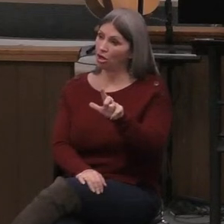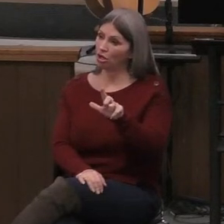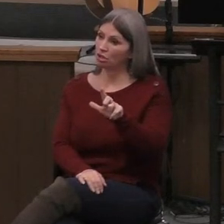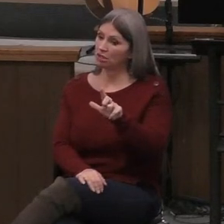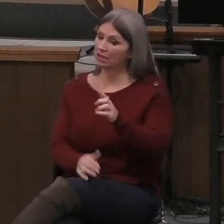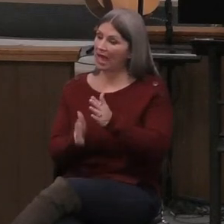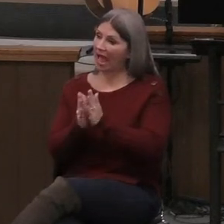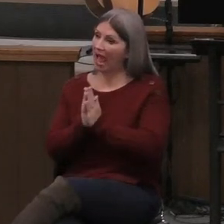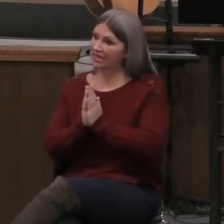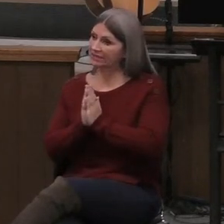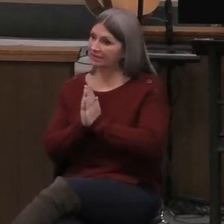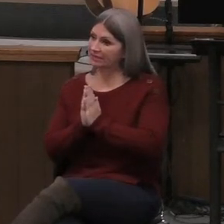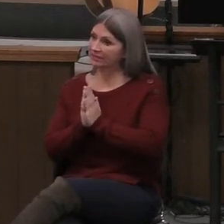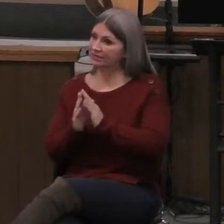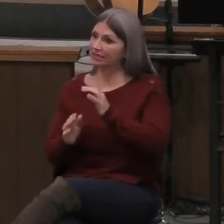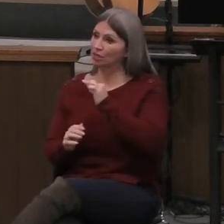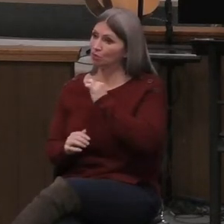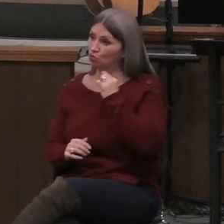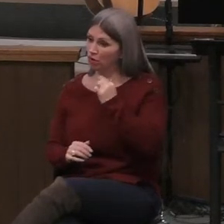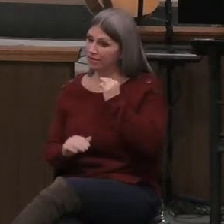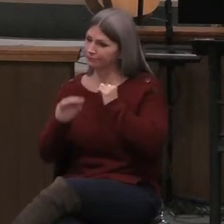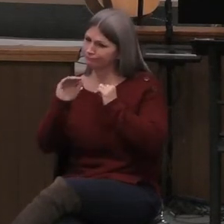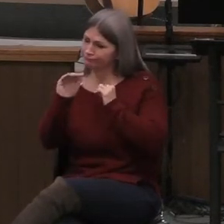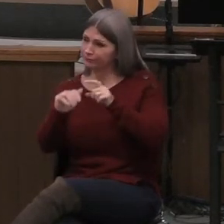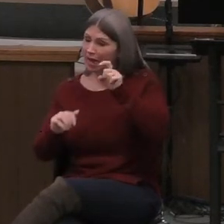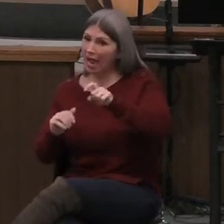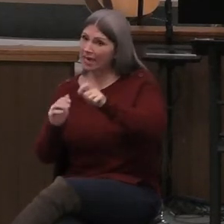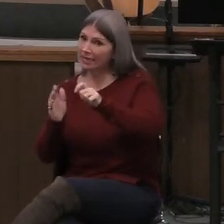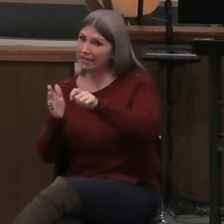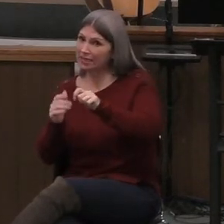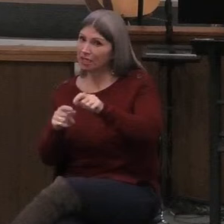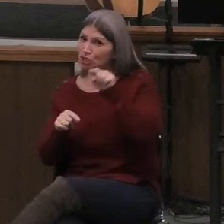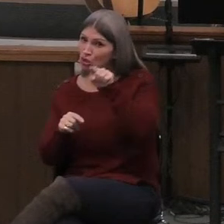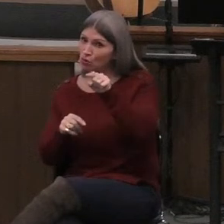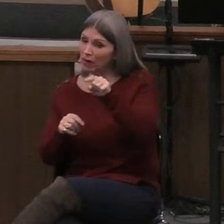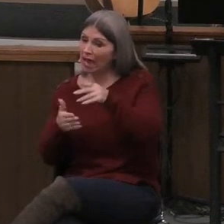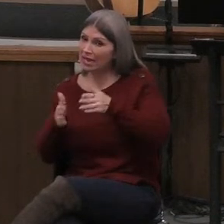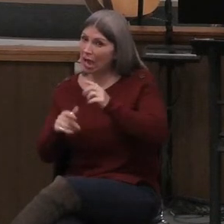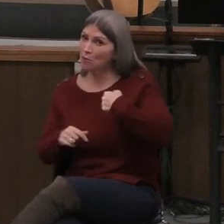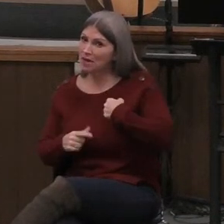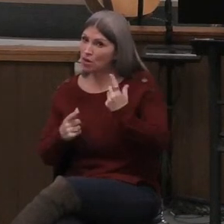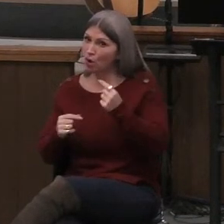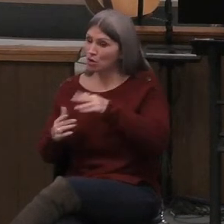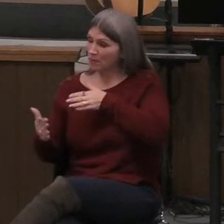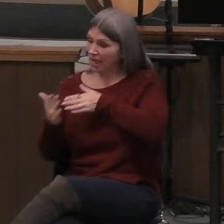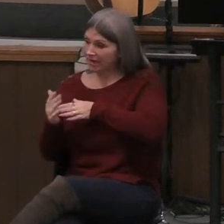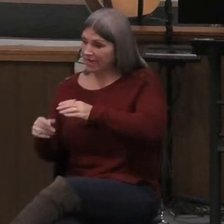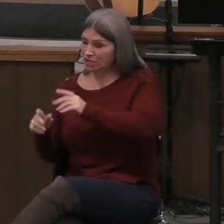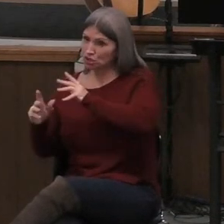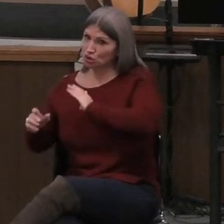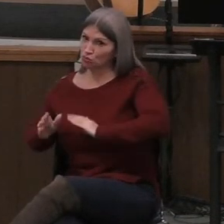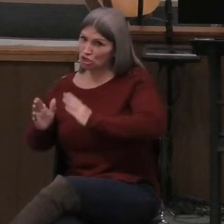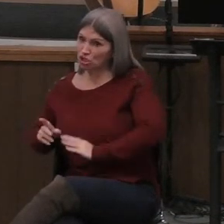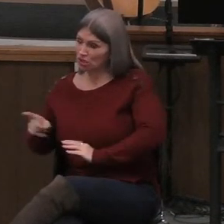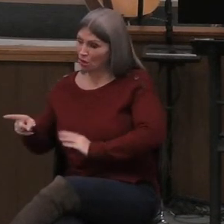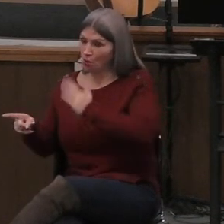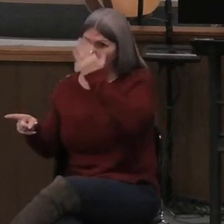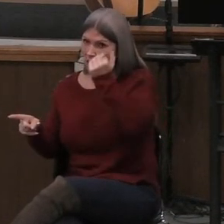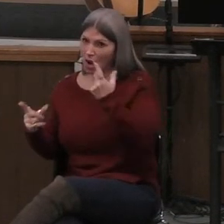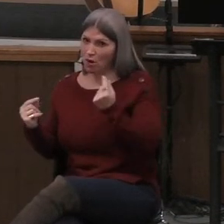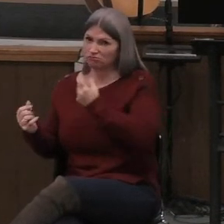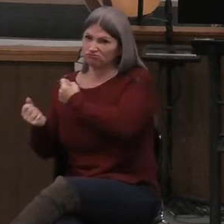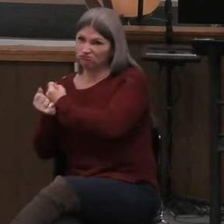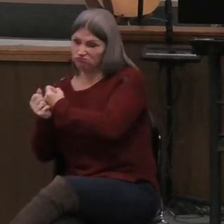high priest for written permission to bind Christians and take them to Jerusalem.